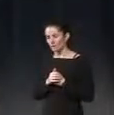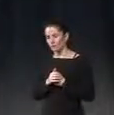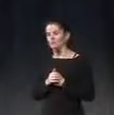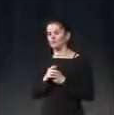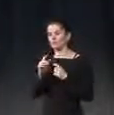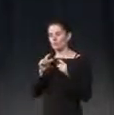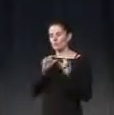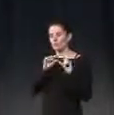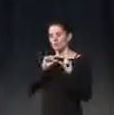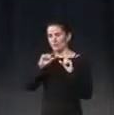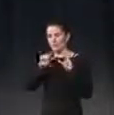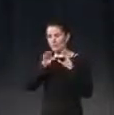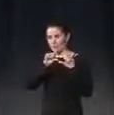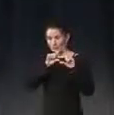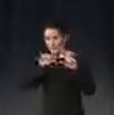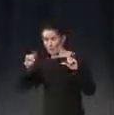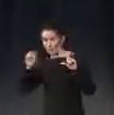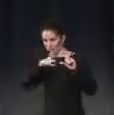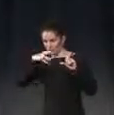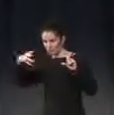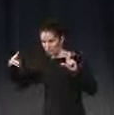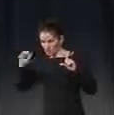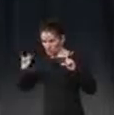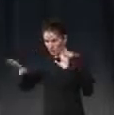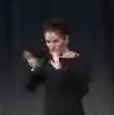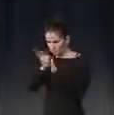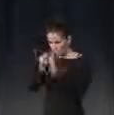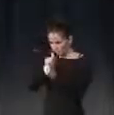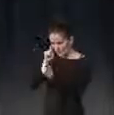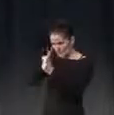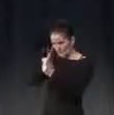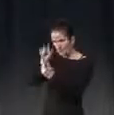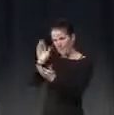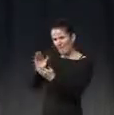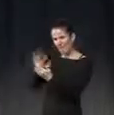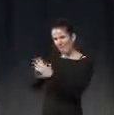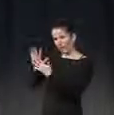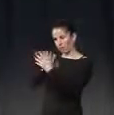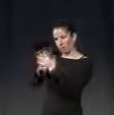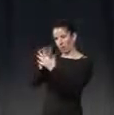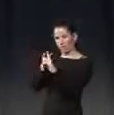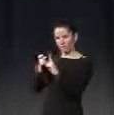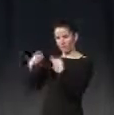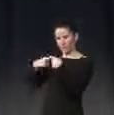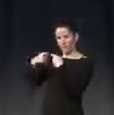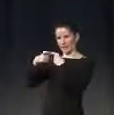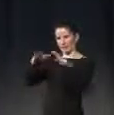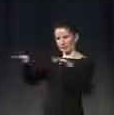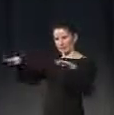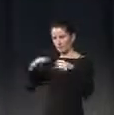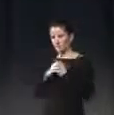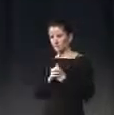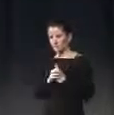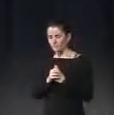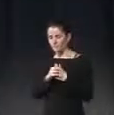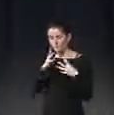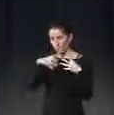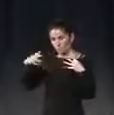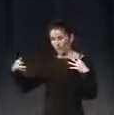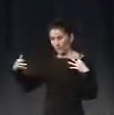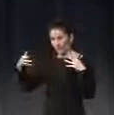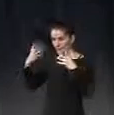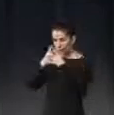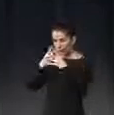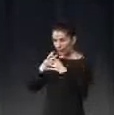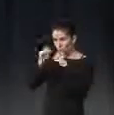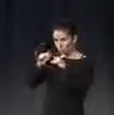of frequencies could be selected more precisely and with less distortion from an electrical current. Wave filters could be used to suppress